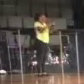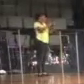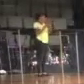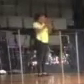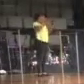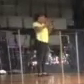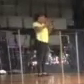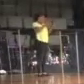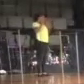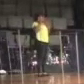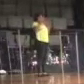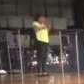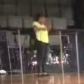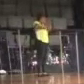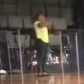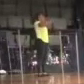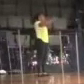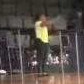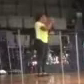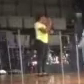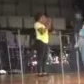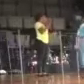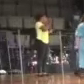your mask, it's got to go.